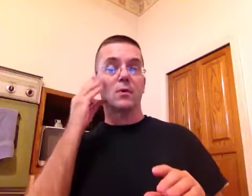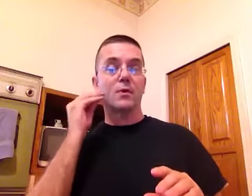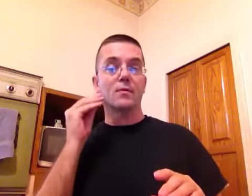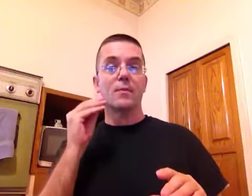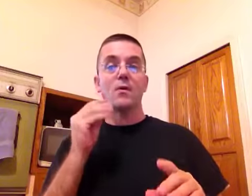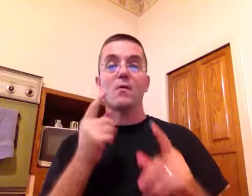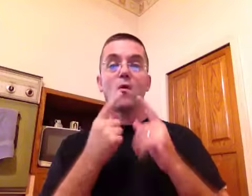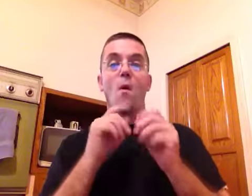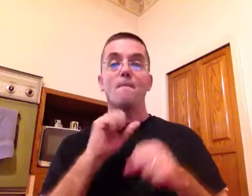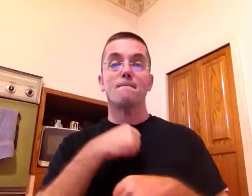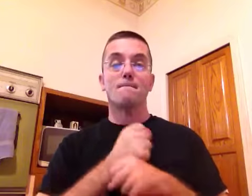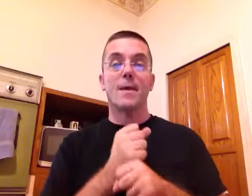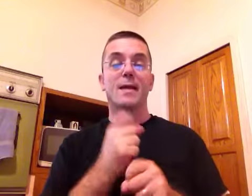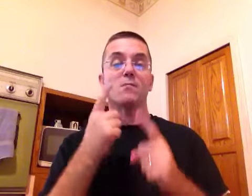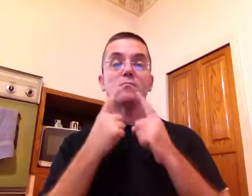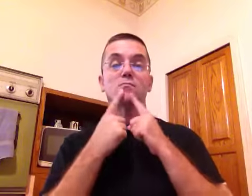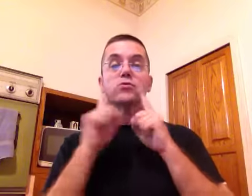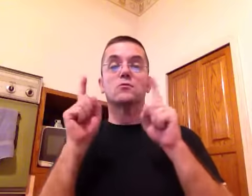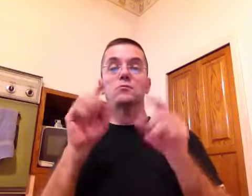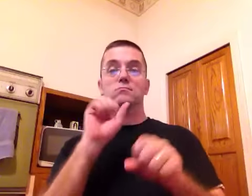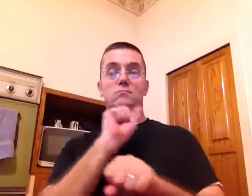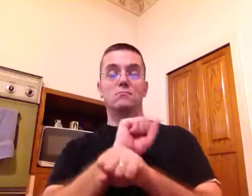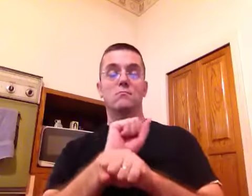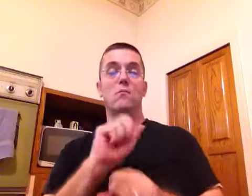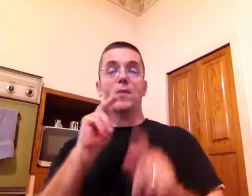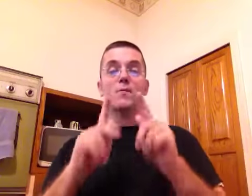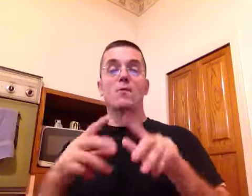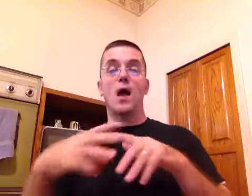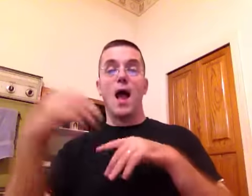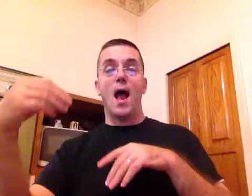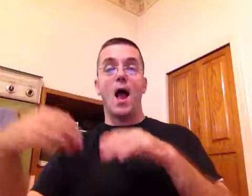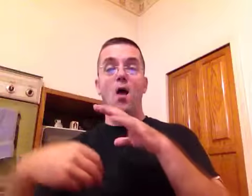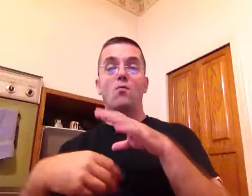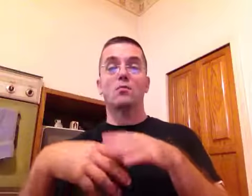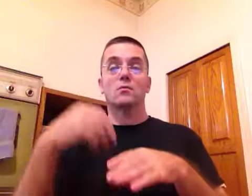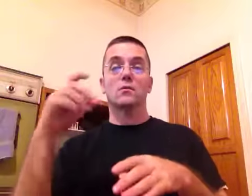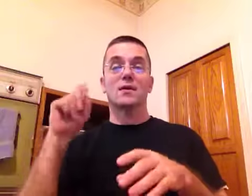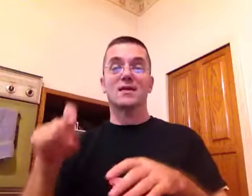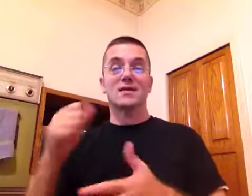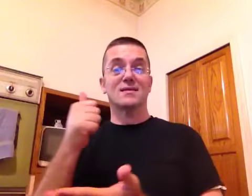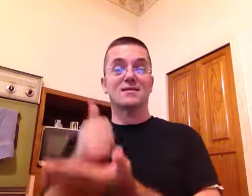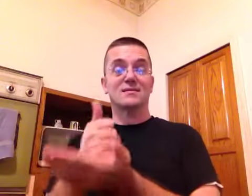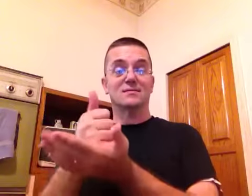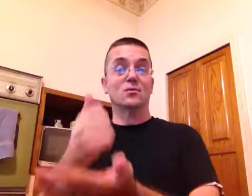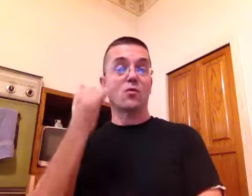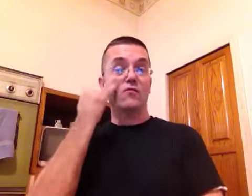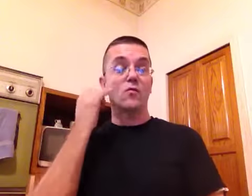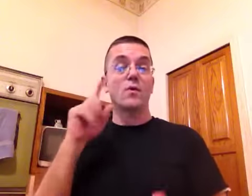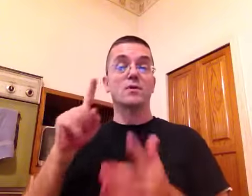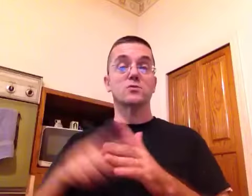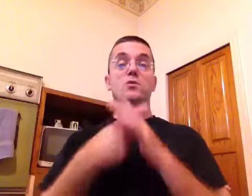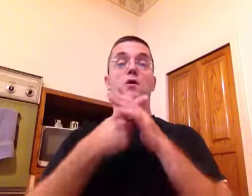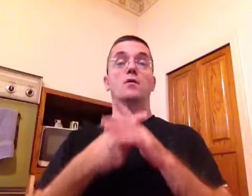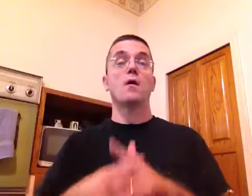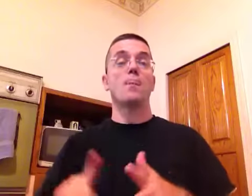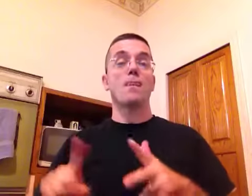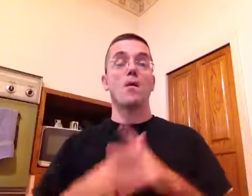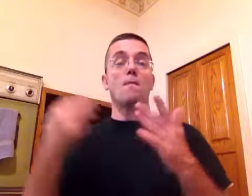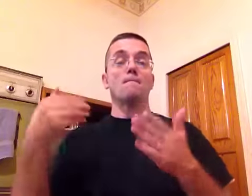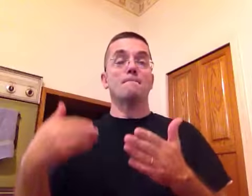work. Now, there's people out there that need this help. And so if you want to start the brand new Financial Peace University